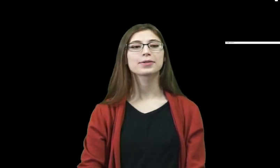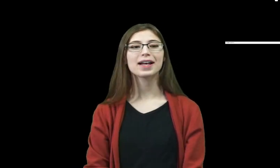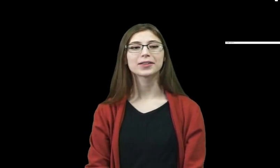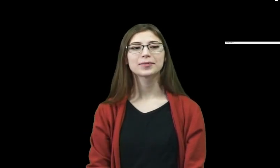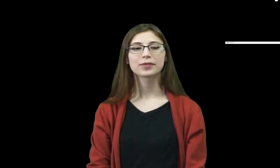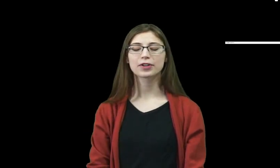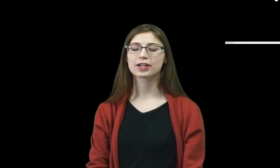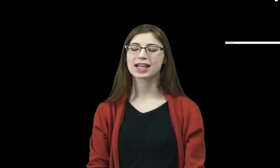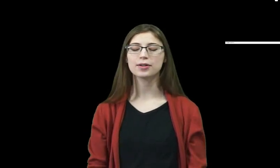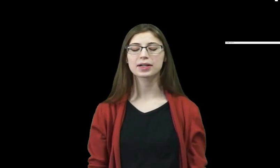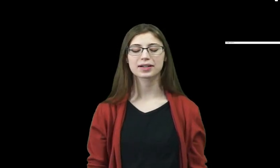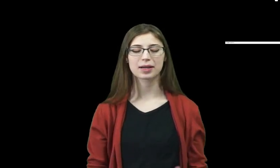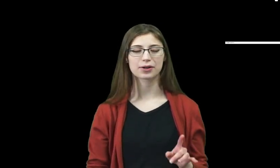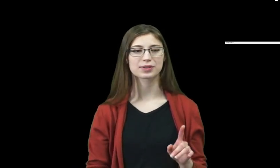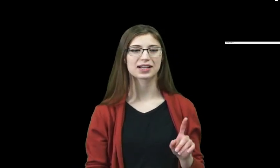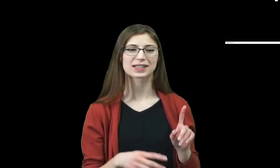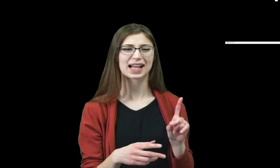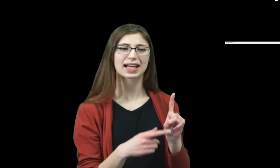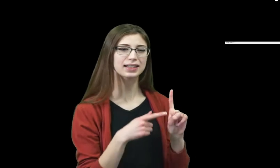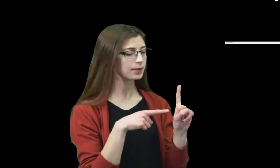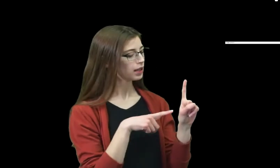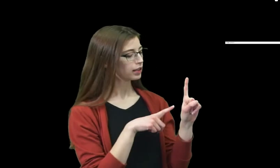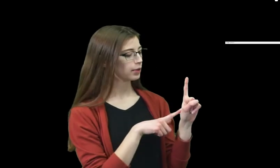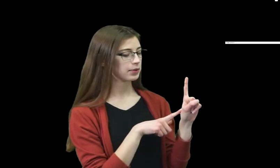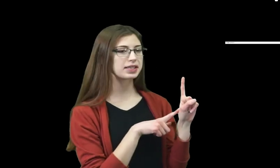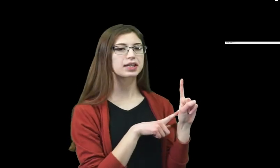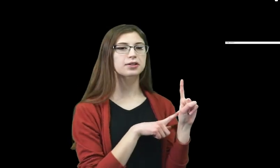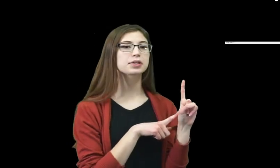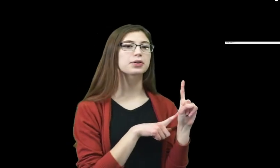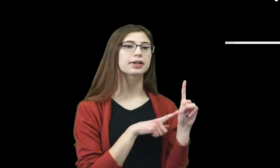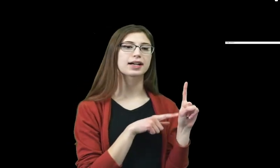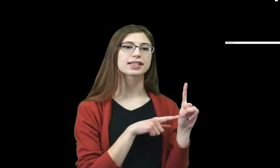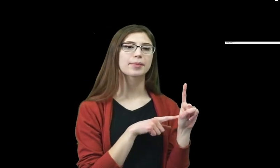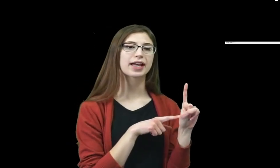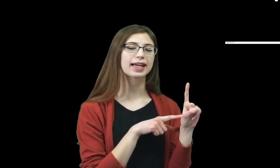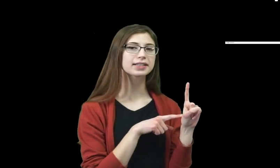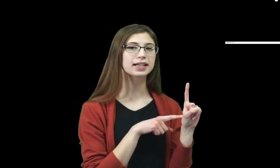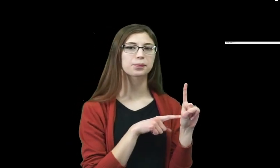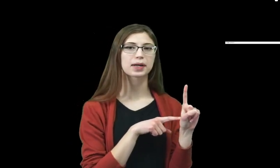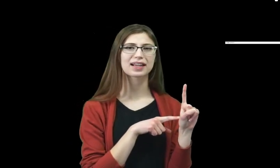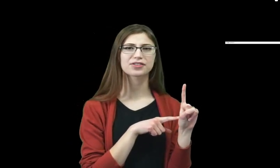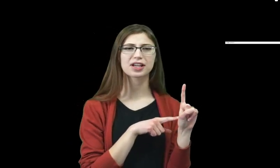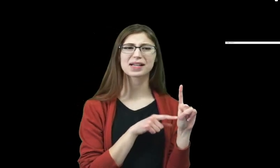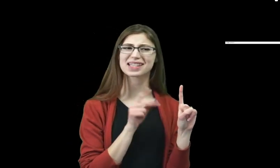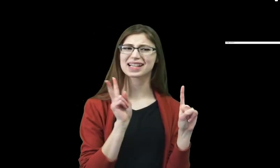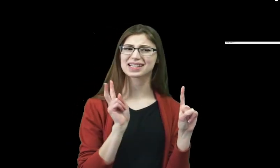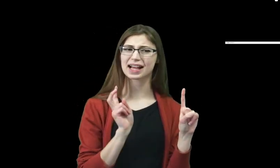Hotel. For hotel, we are going to make a hotel sign. You are going to use your non-dominant hand in a 1 hand shape as a